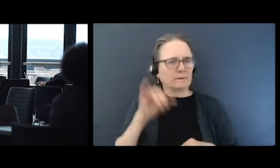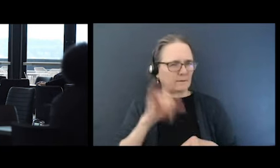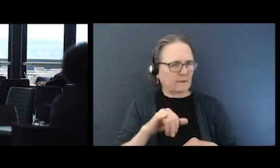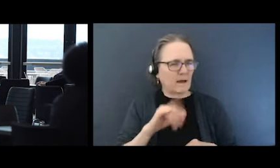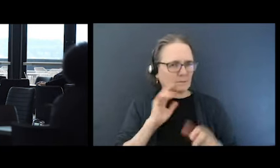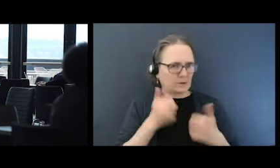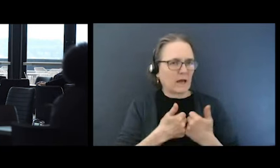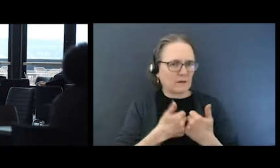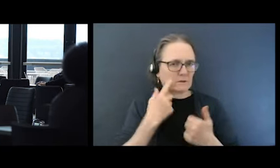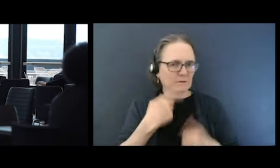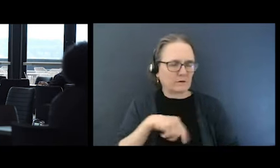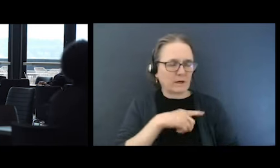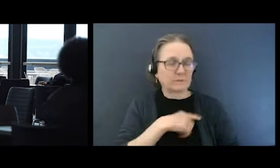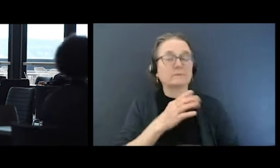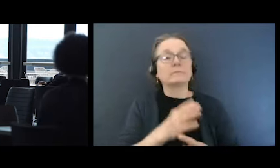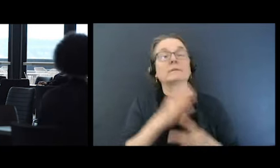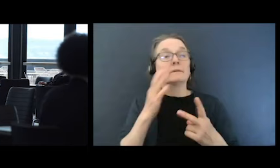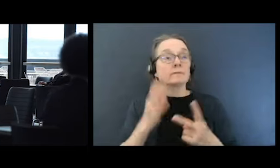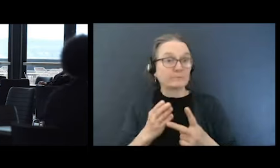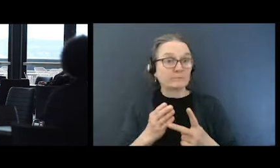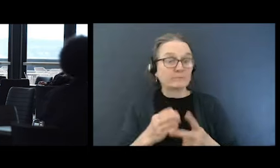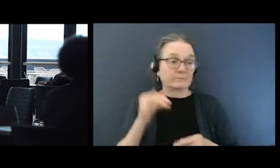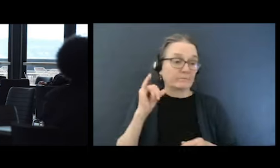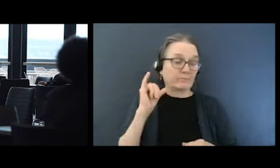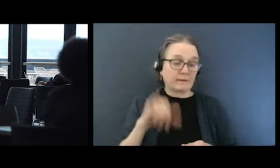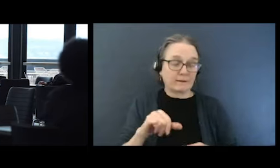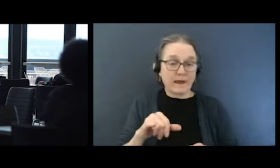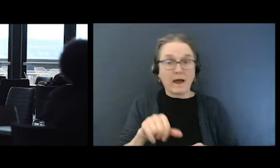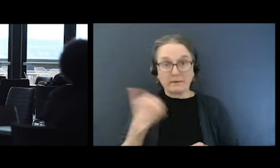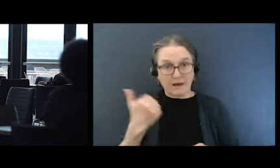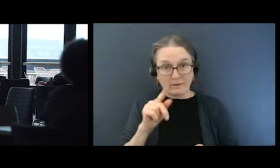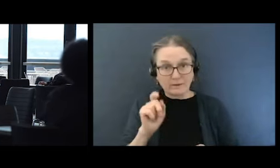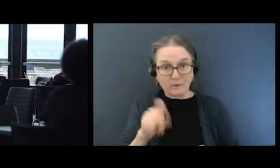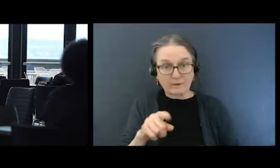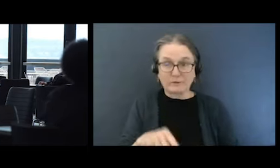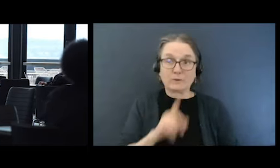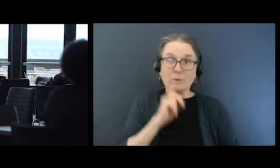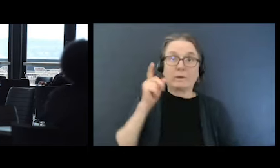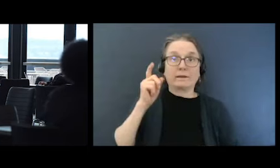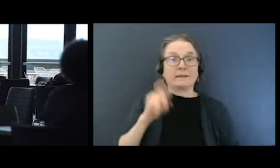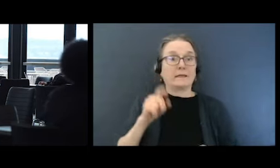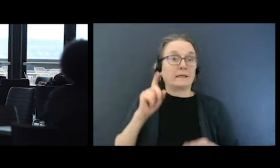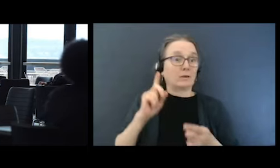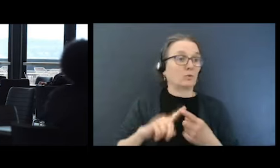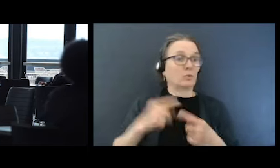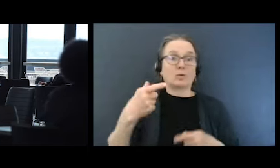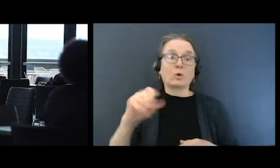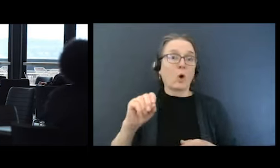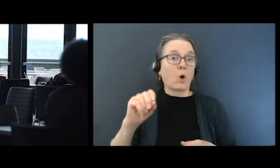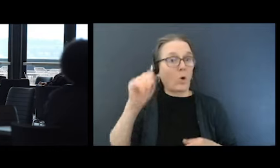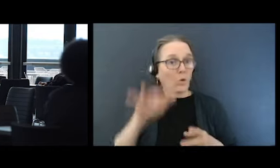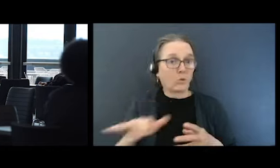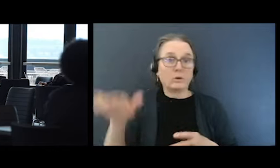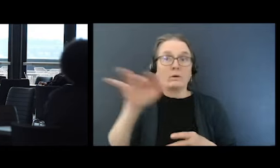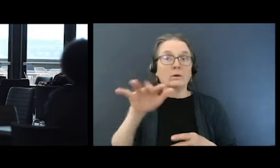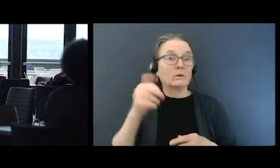lived 2 miles down a road to get to a bus, and he had to walk on the shoulder. I'm like,